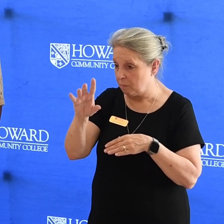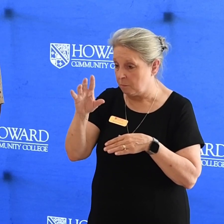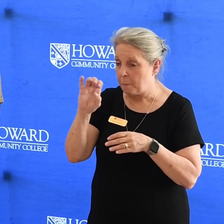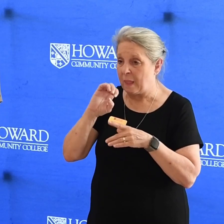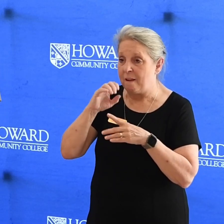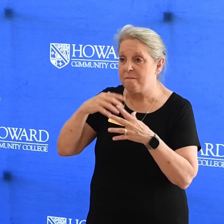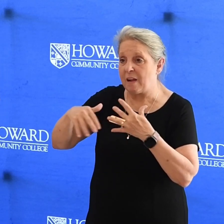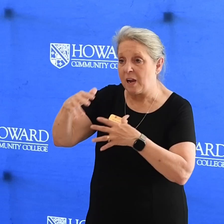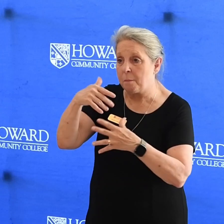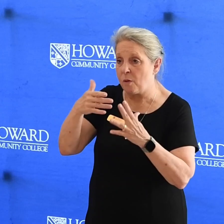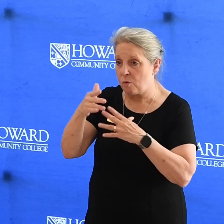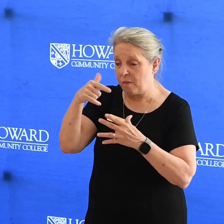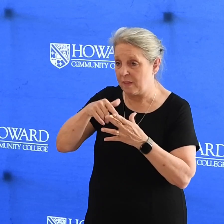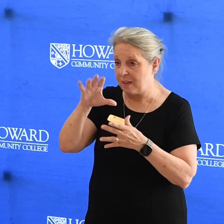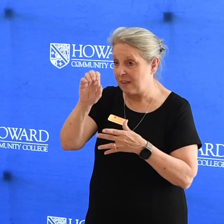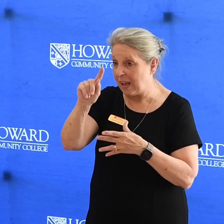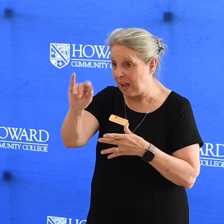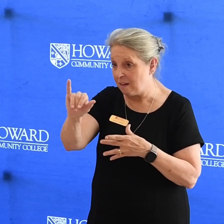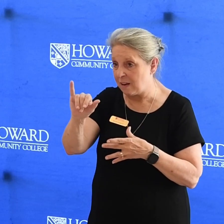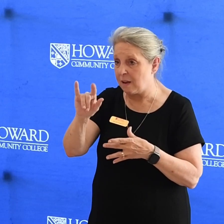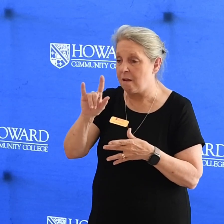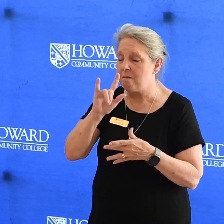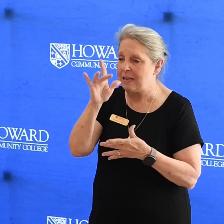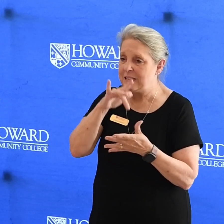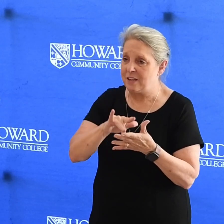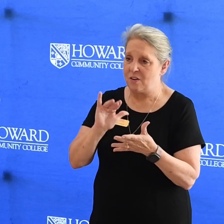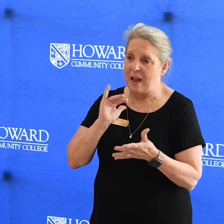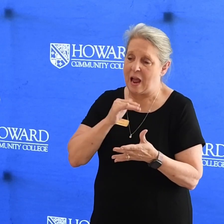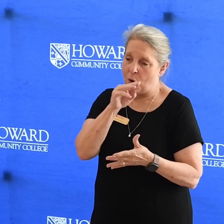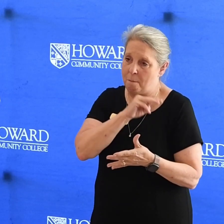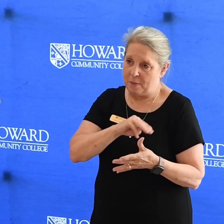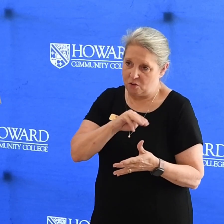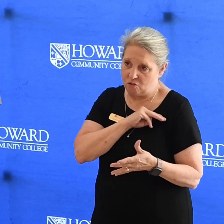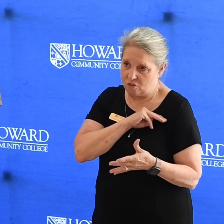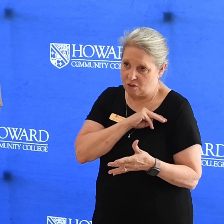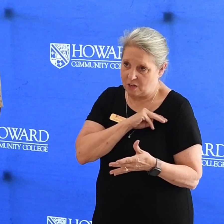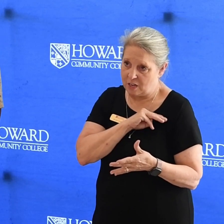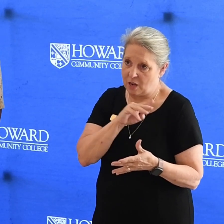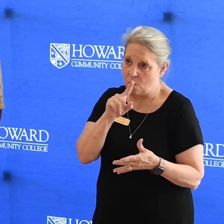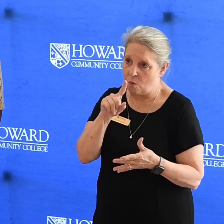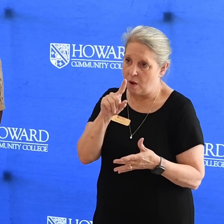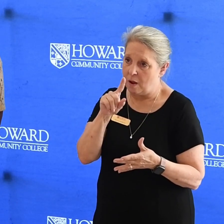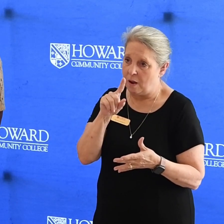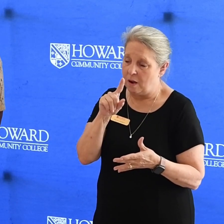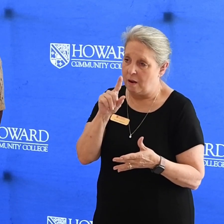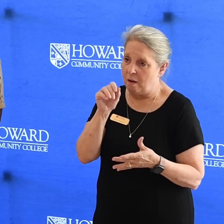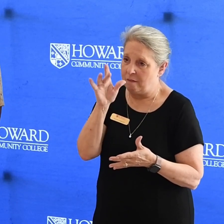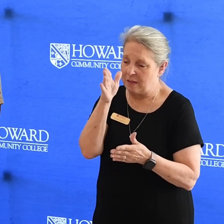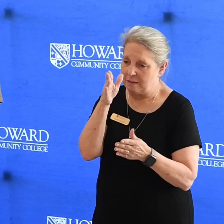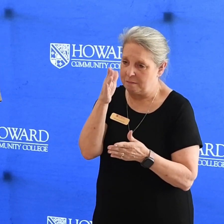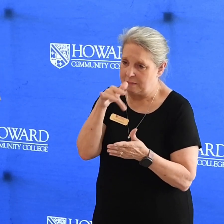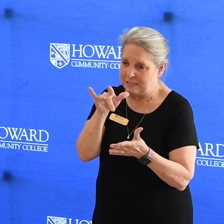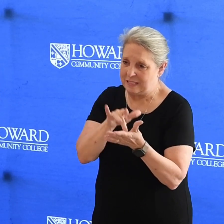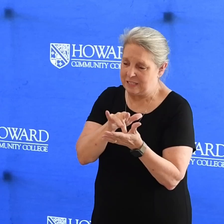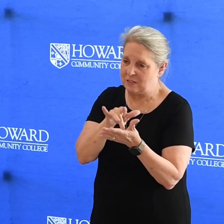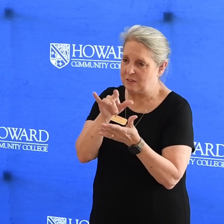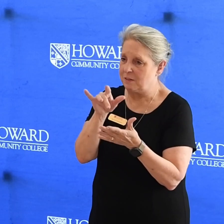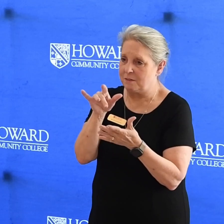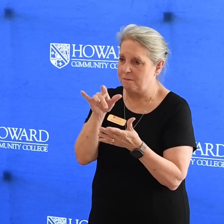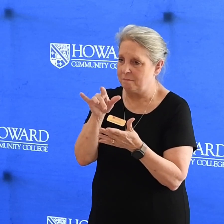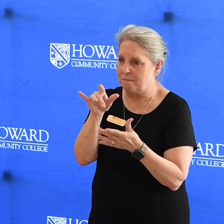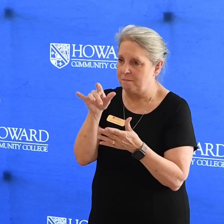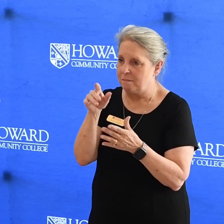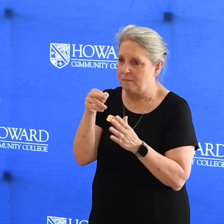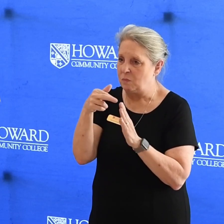environments throughout this county is central to our mission and one of the core tenets of our Office